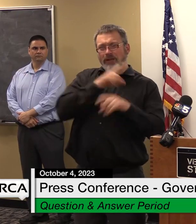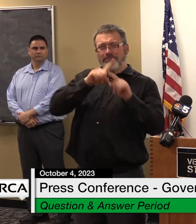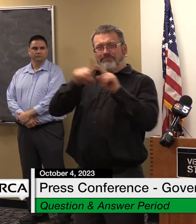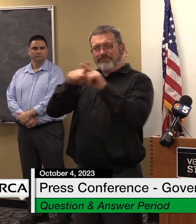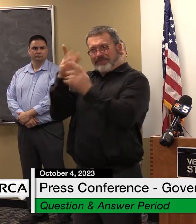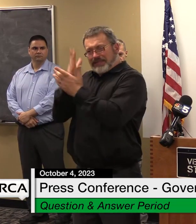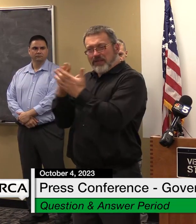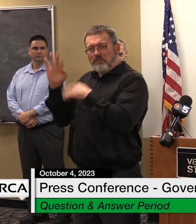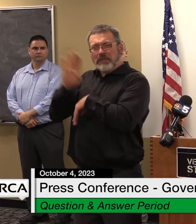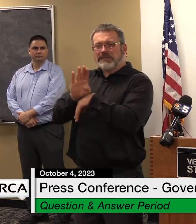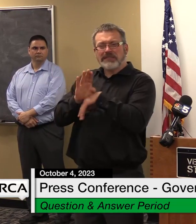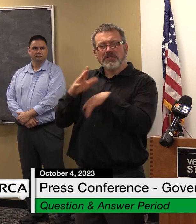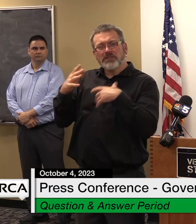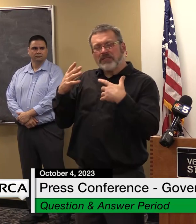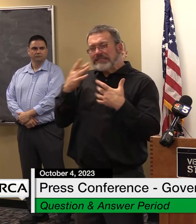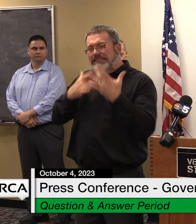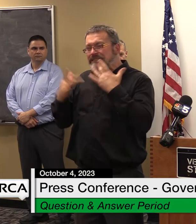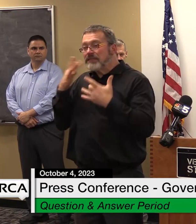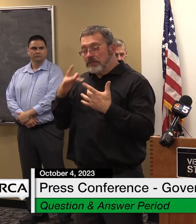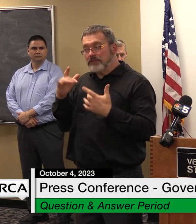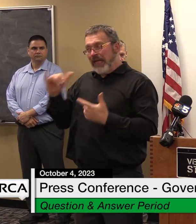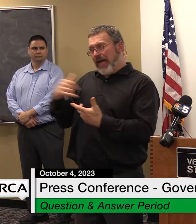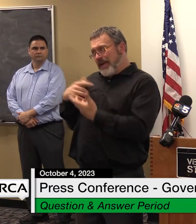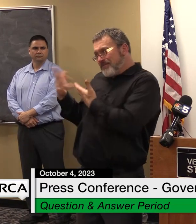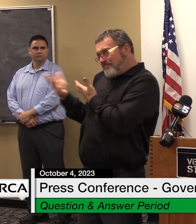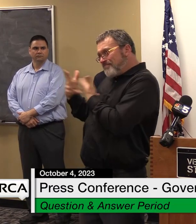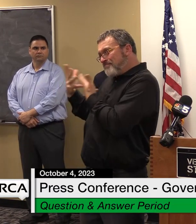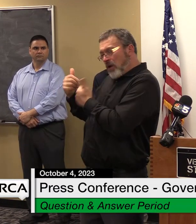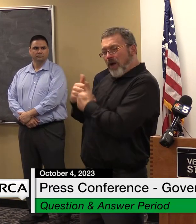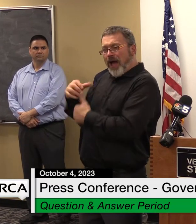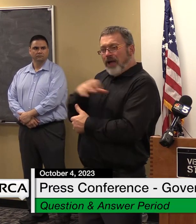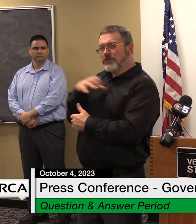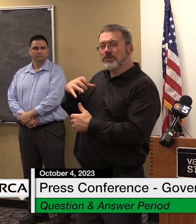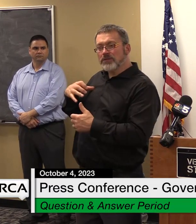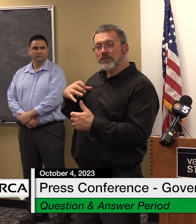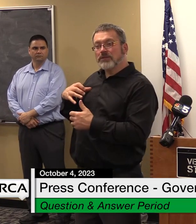congressional delegation on this. Senator Sanders has taken this on. He was here